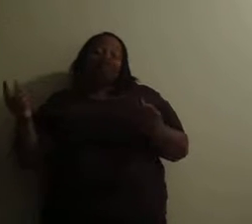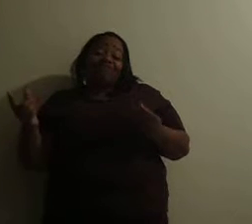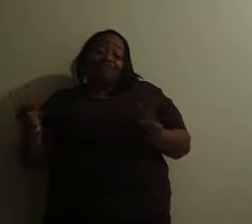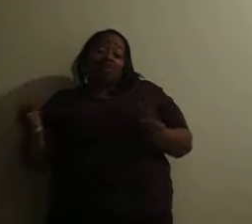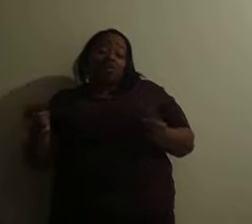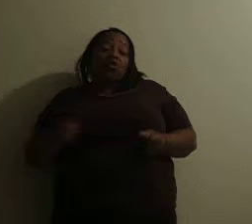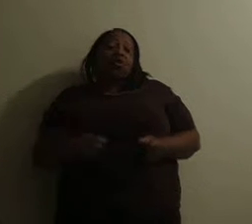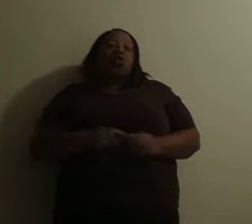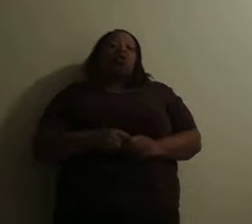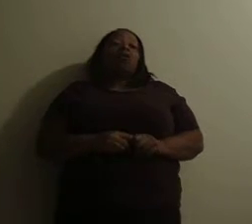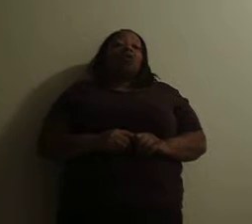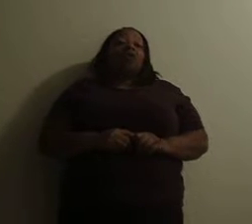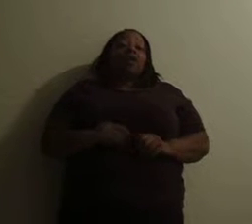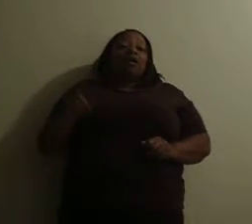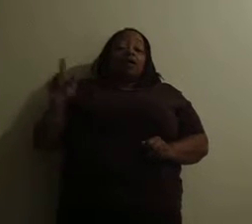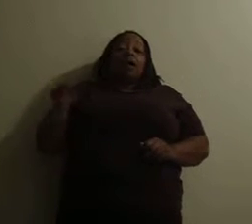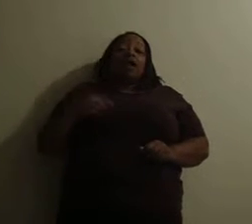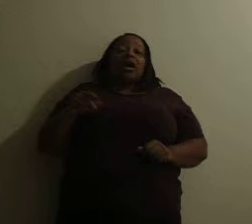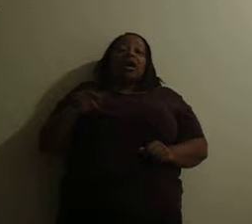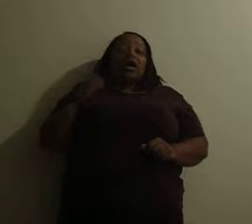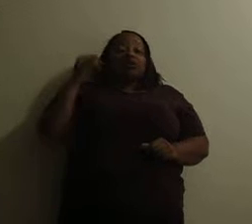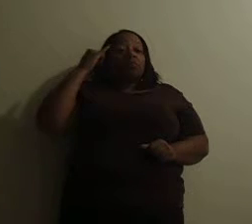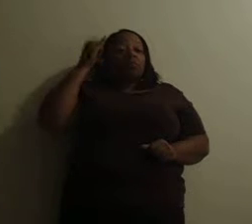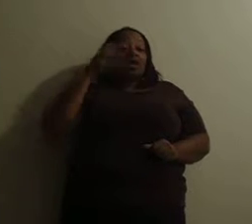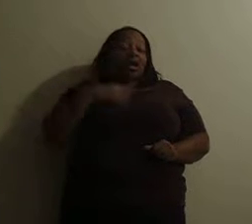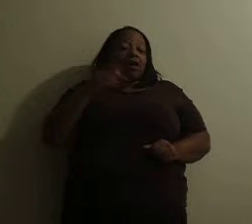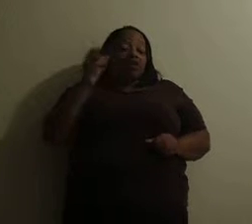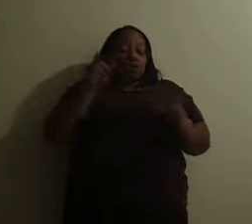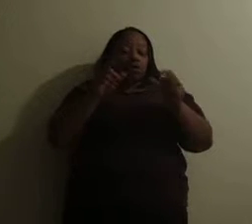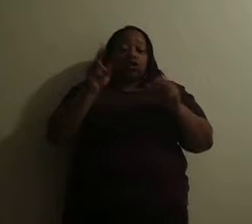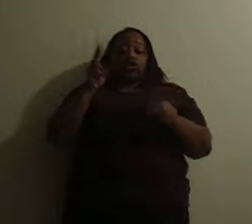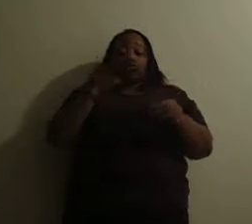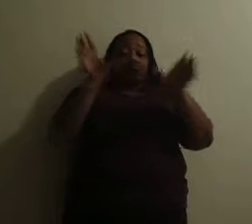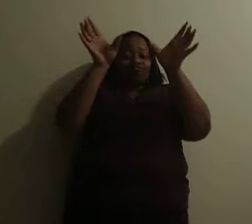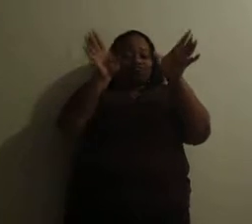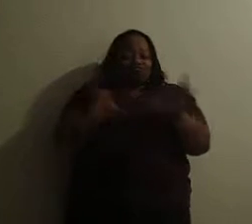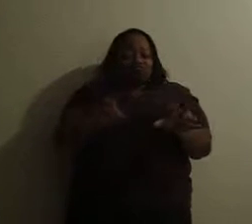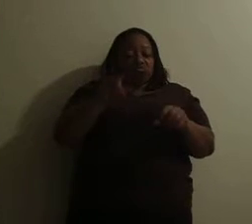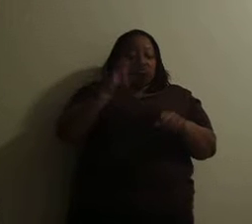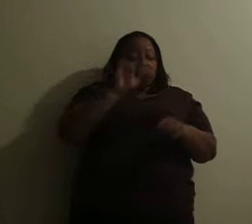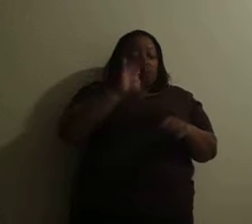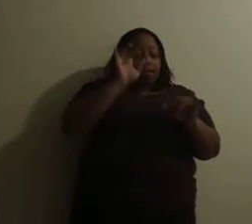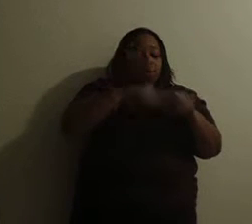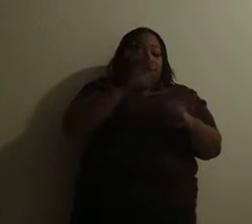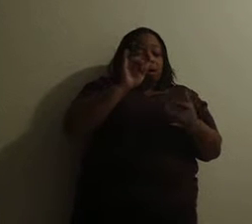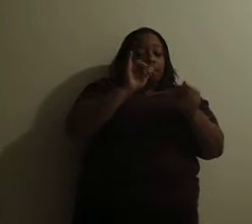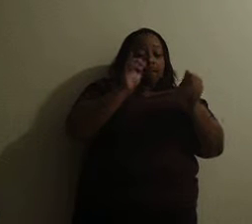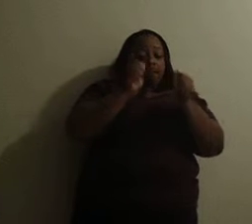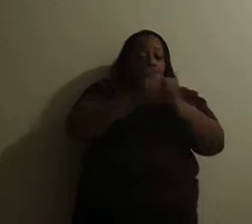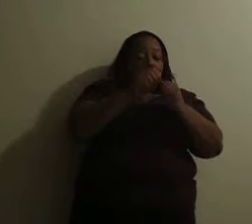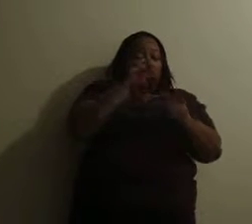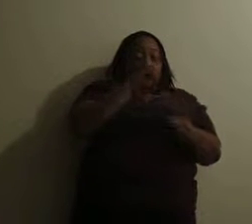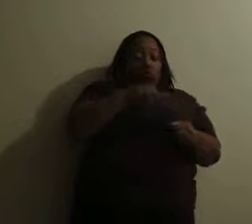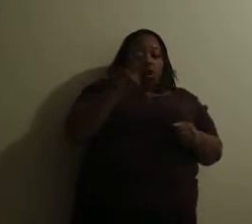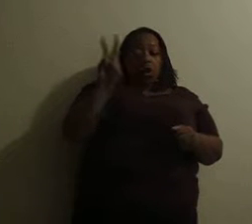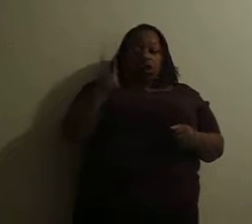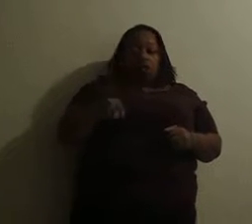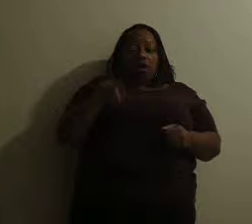two articles on smoking cessation programs, and then you find out that, wow, the patch keeps coming up again and again, well, maybe that should